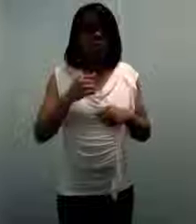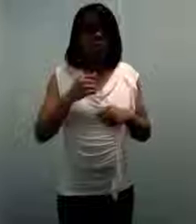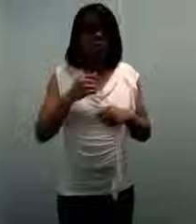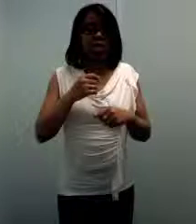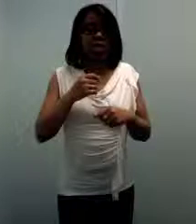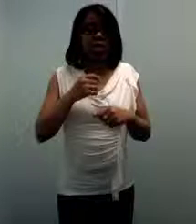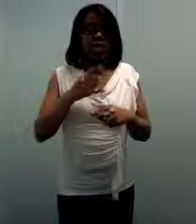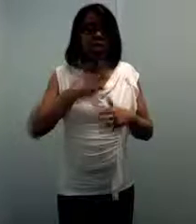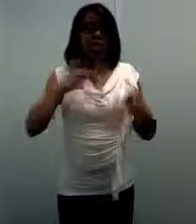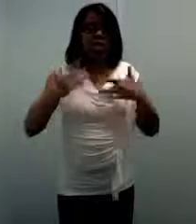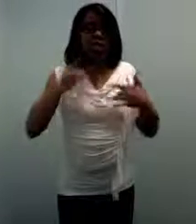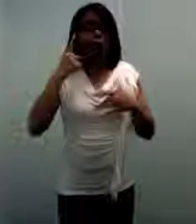Let's go for it.